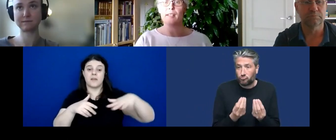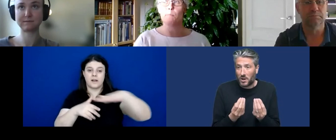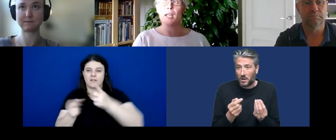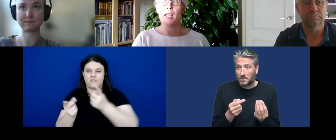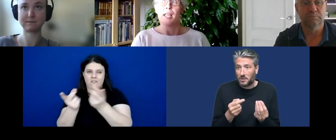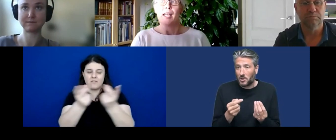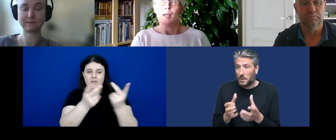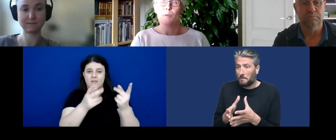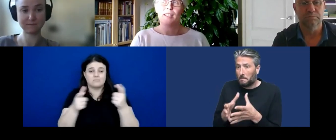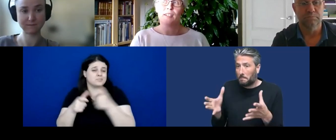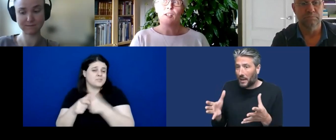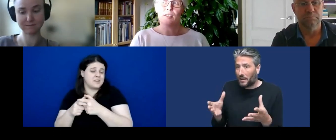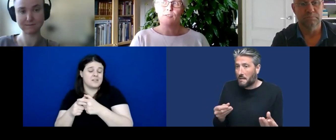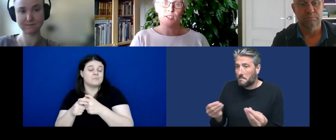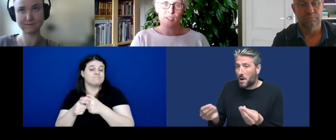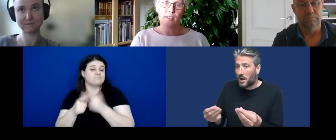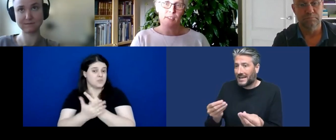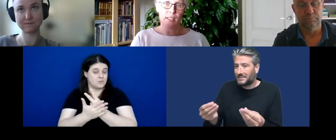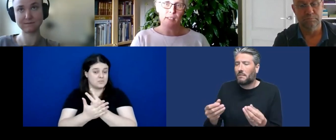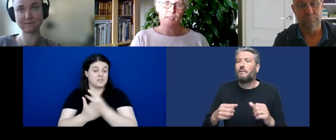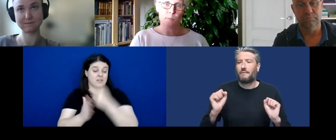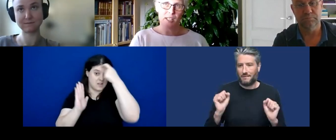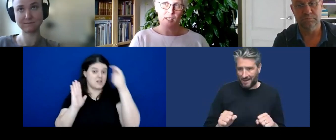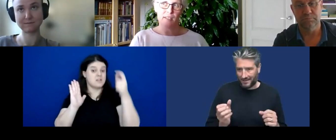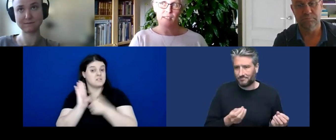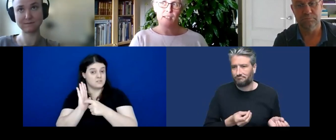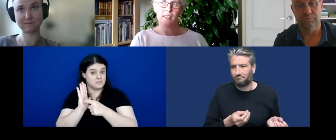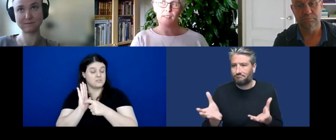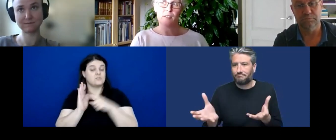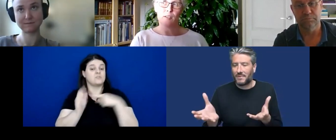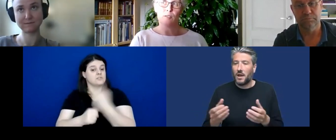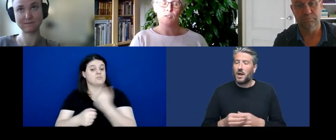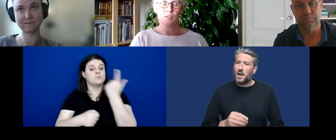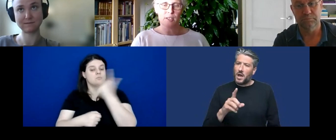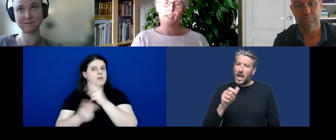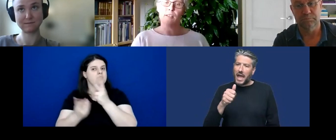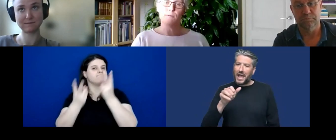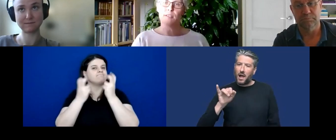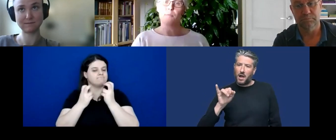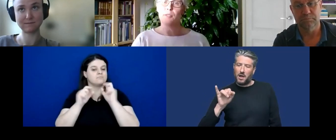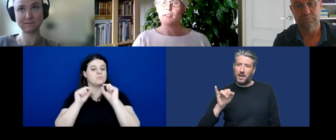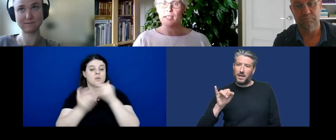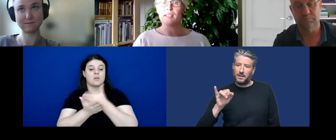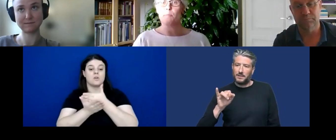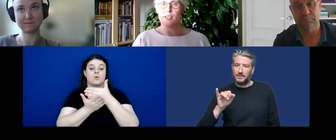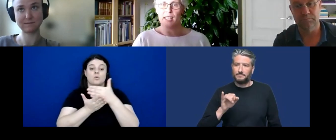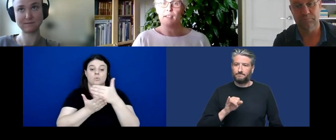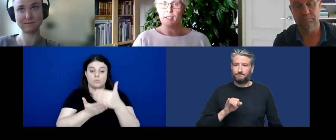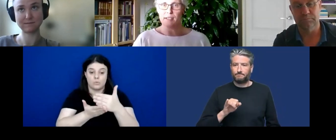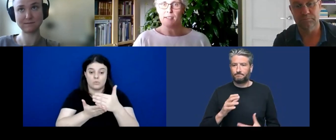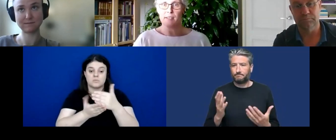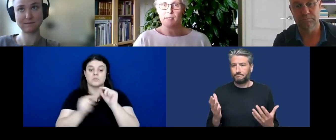happen. Within artificial intelligence, we can see that you're starting off with some real